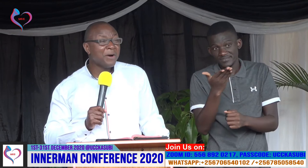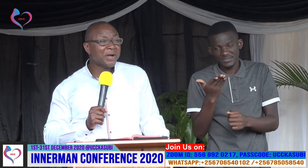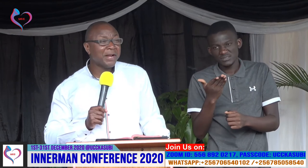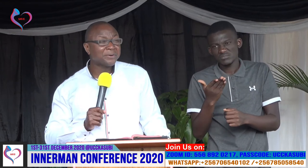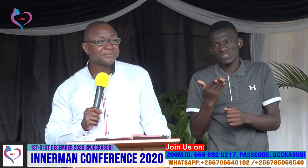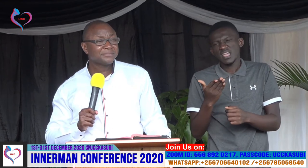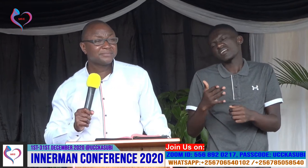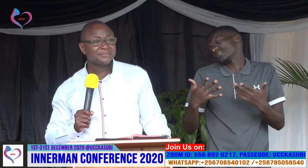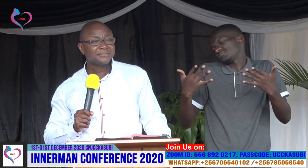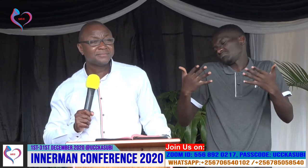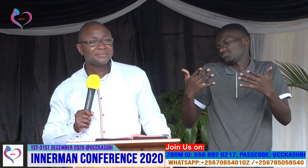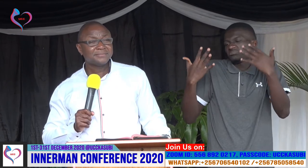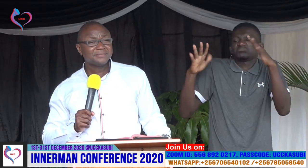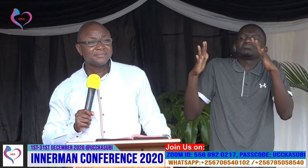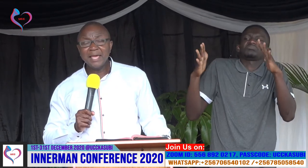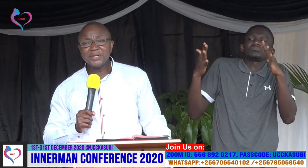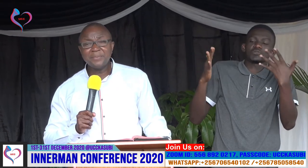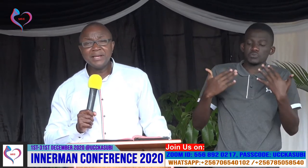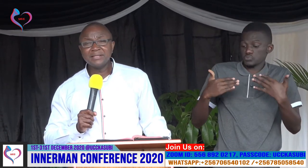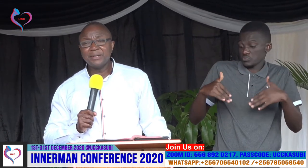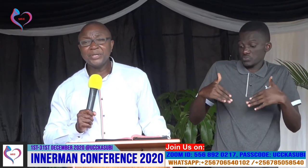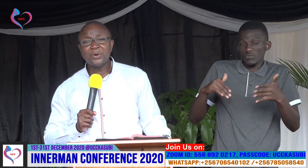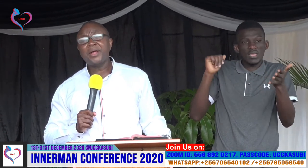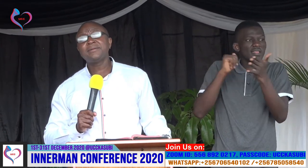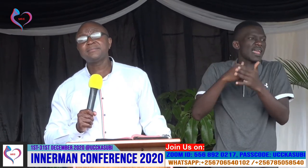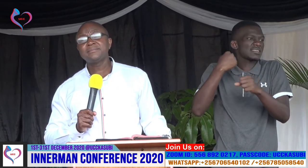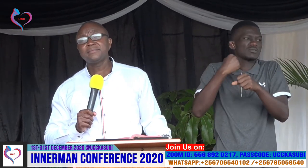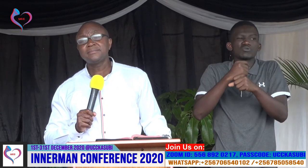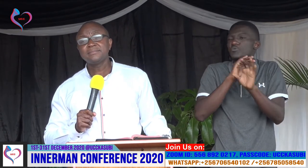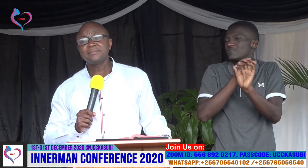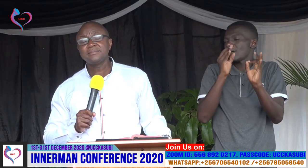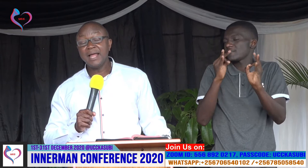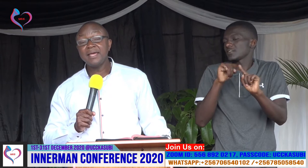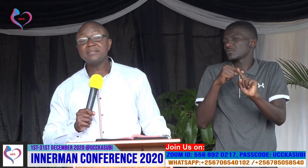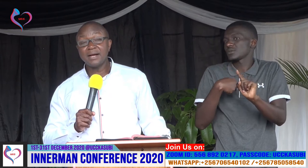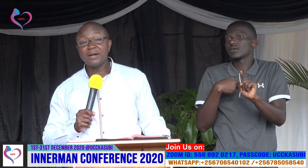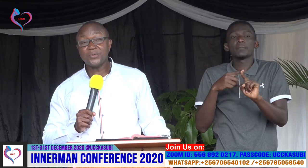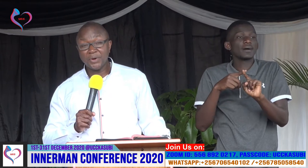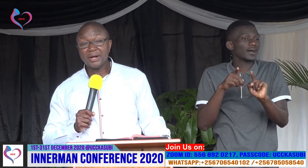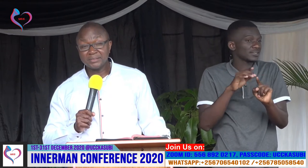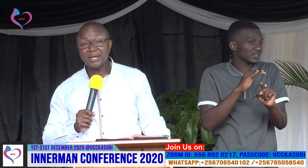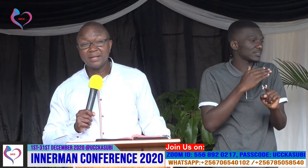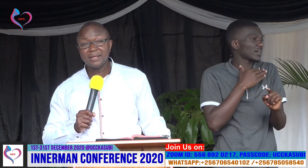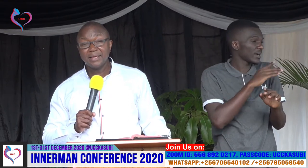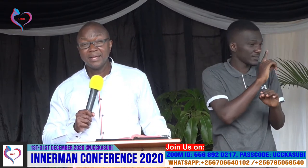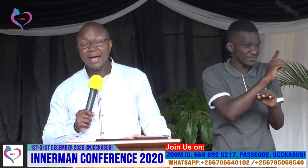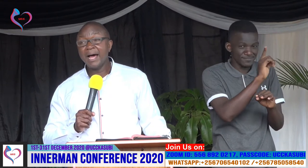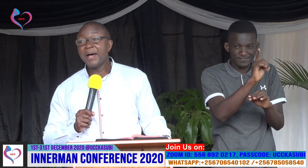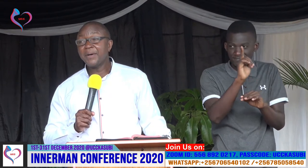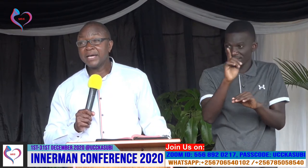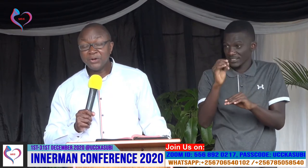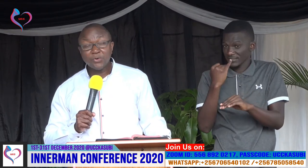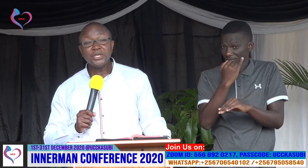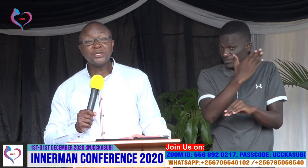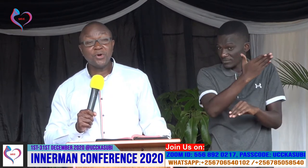bwe mwawukanako. How if, even if I separate, ebyo tebirina kye binkola. They don't do anything to me. Naye njagala okukakasa. But I would like to tell